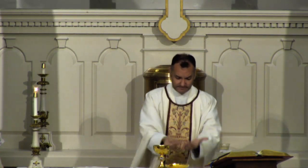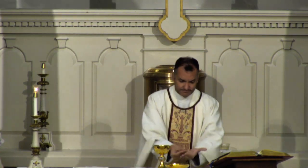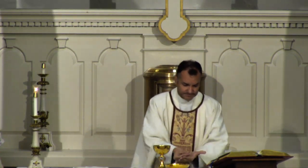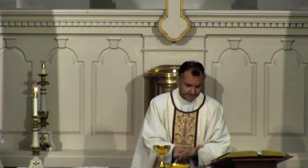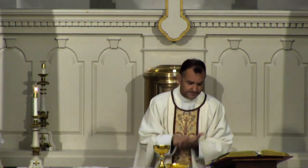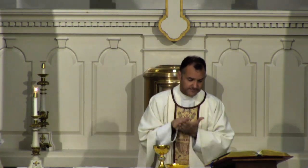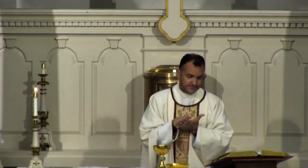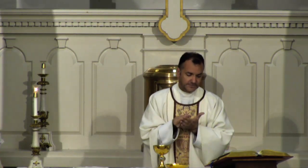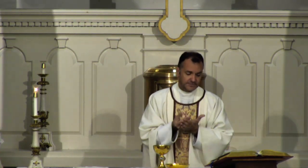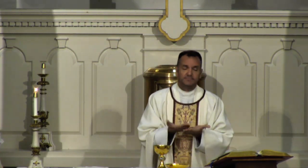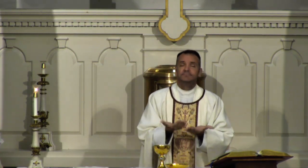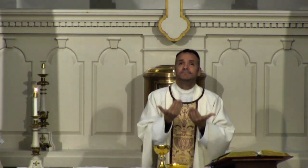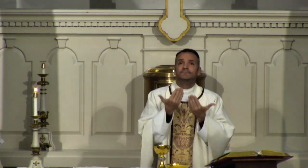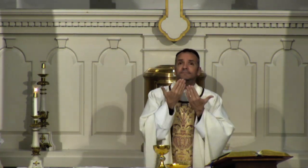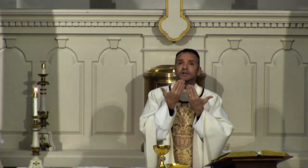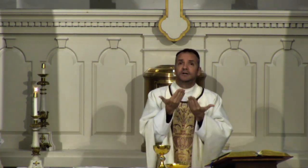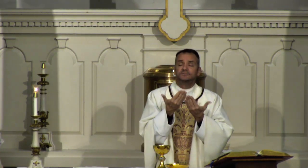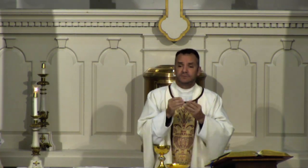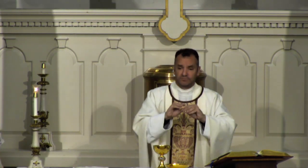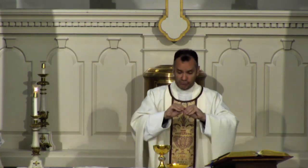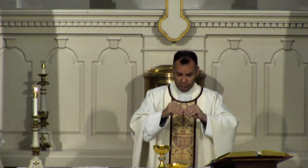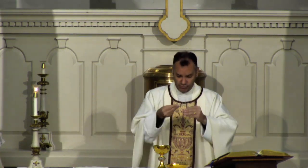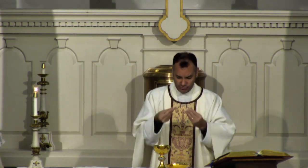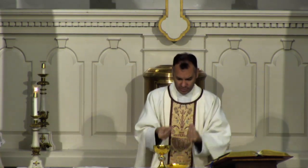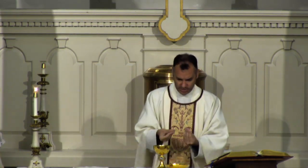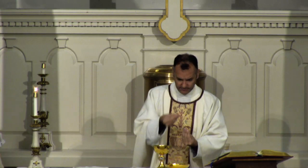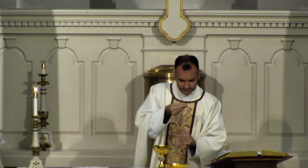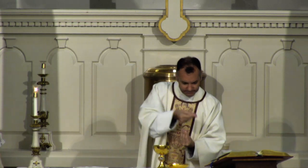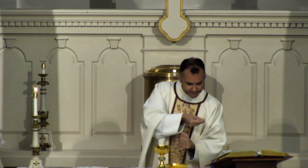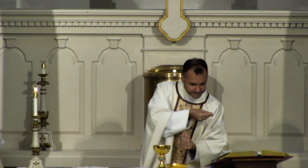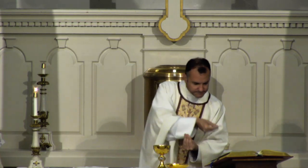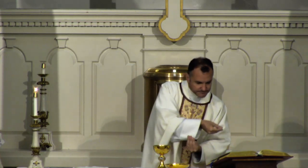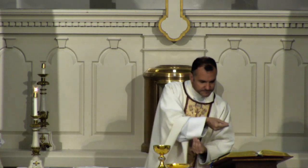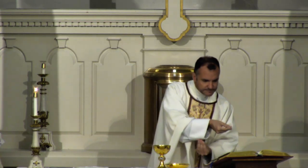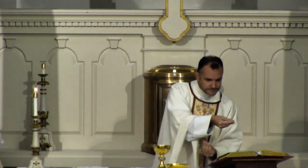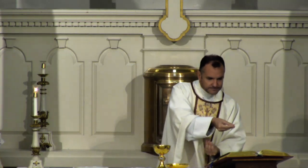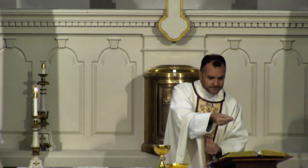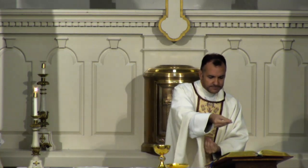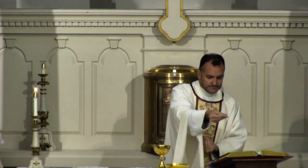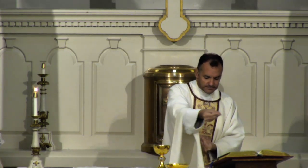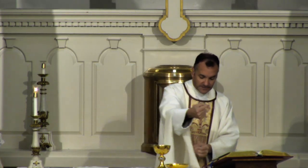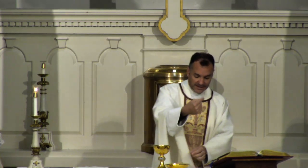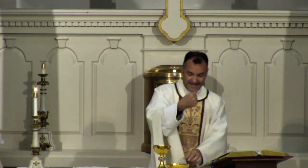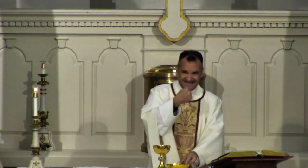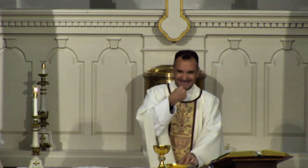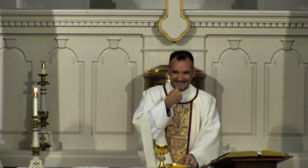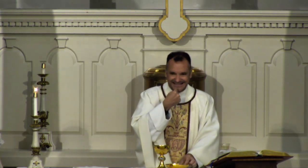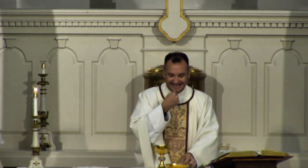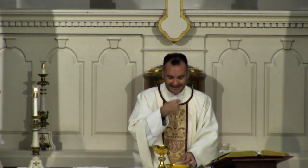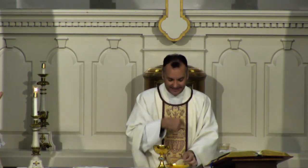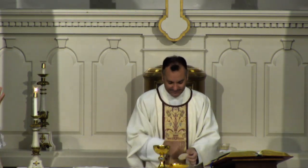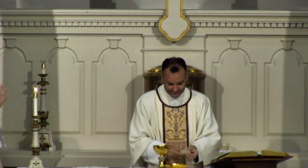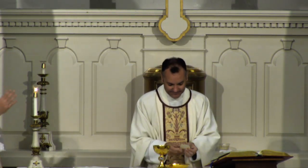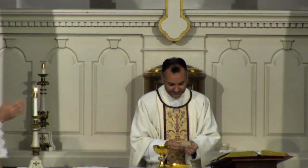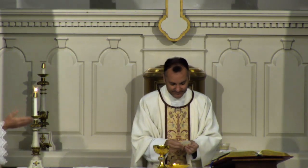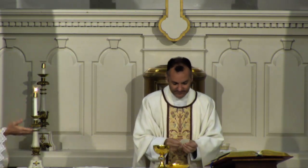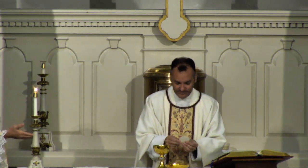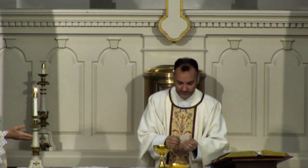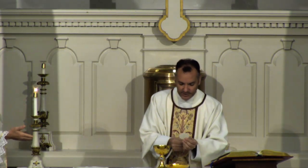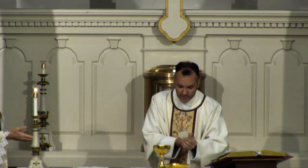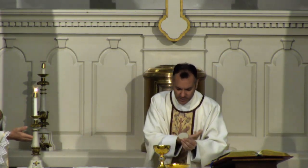took bread and, giving thanks, broke it and gave it to his disciples, saying,